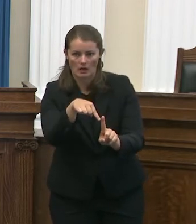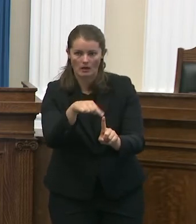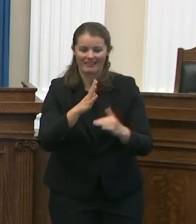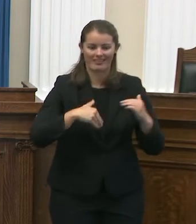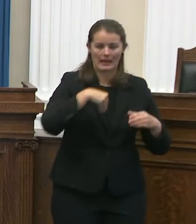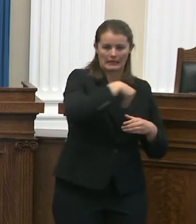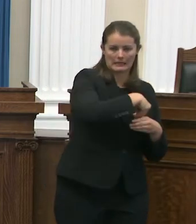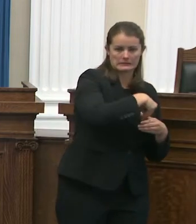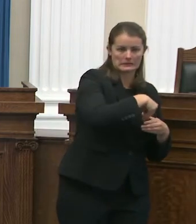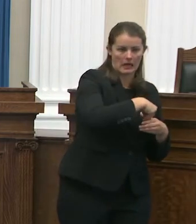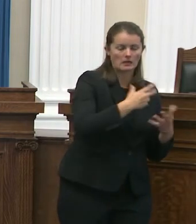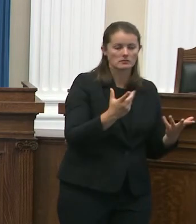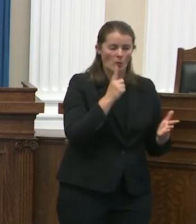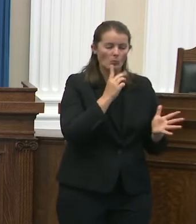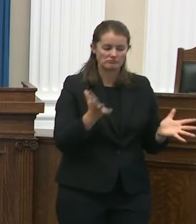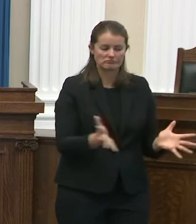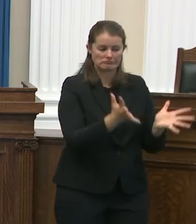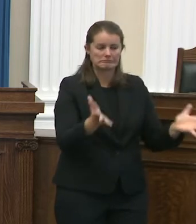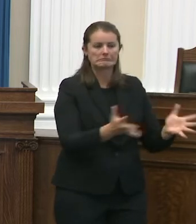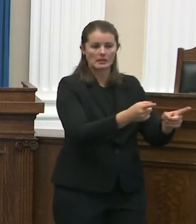food outside. Yeah.